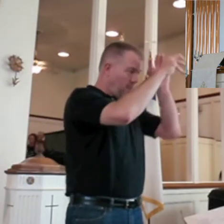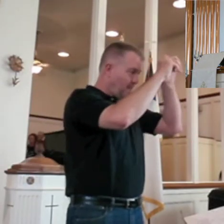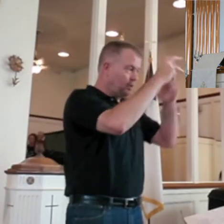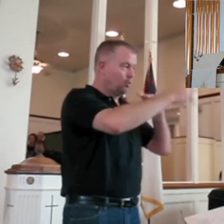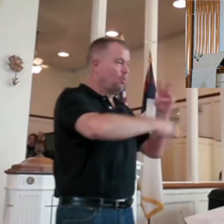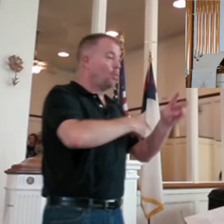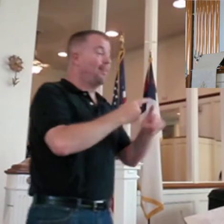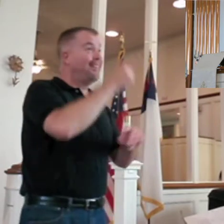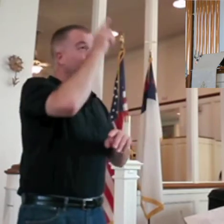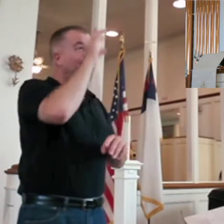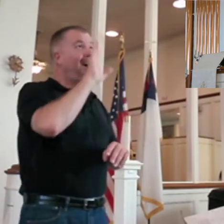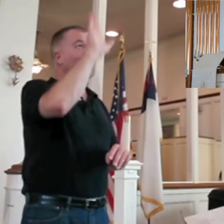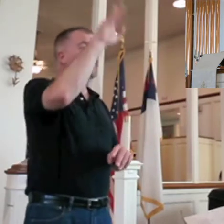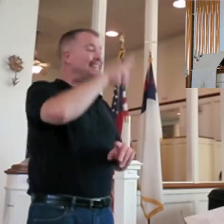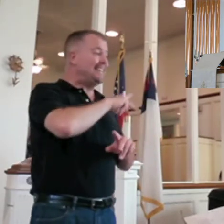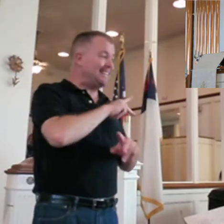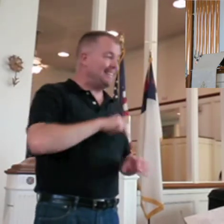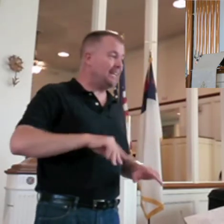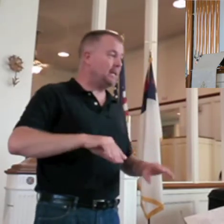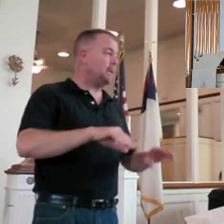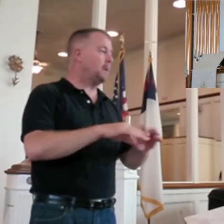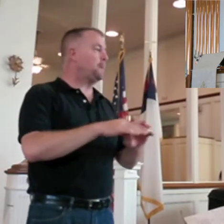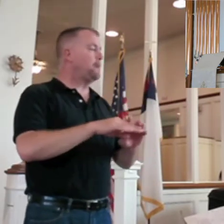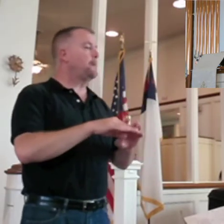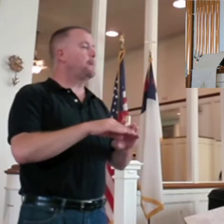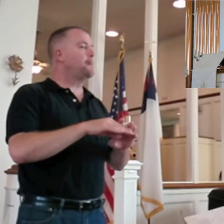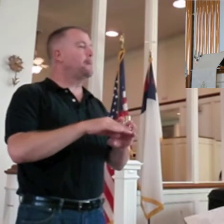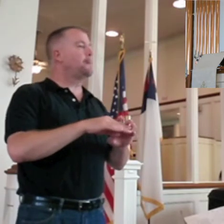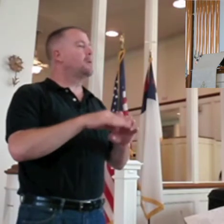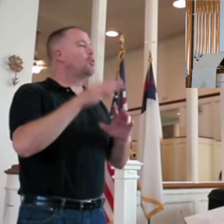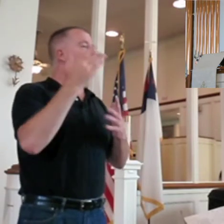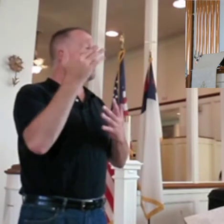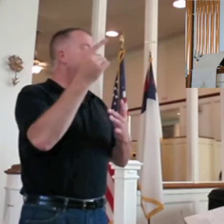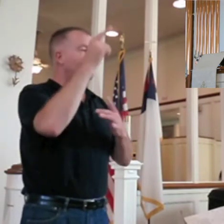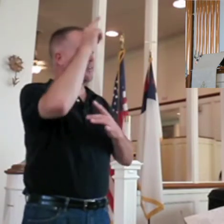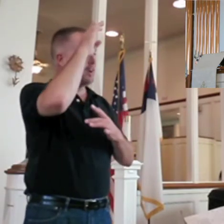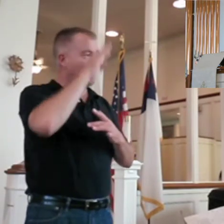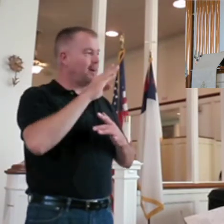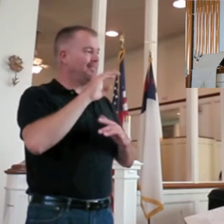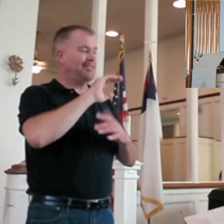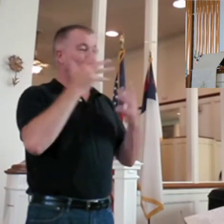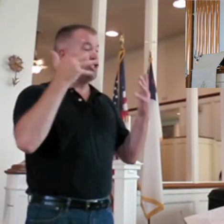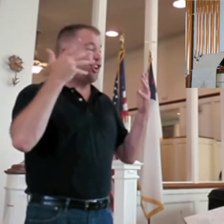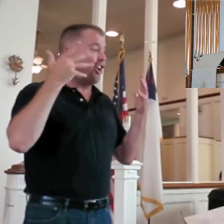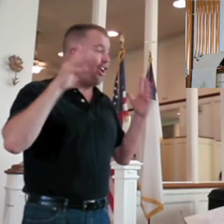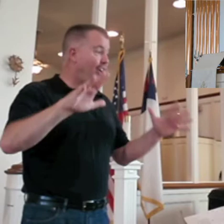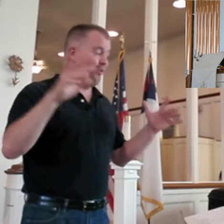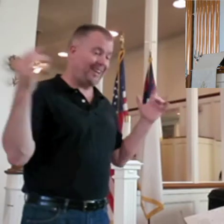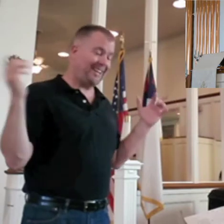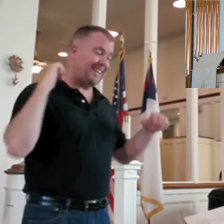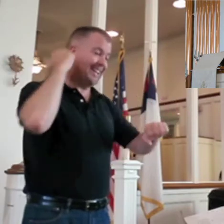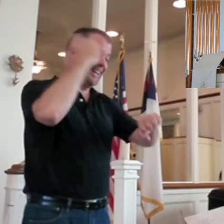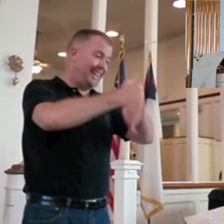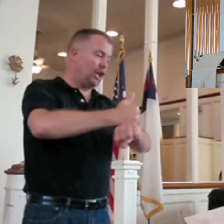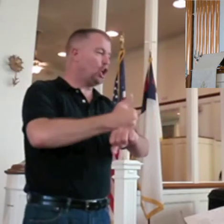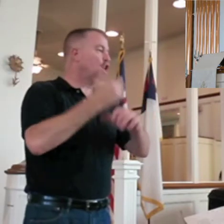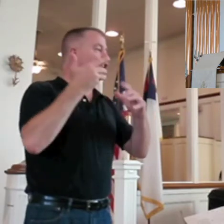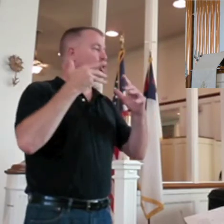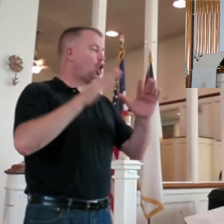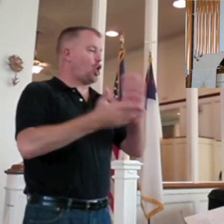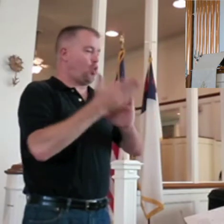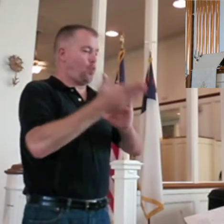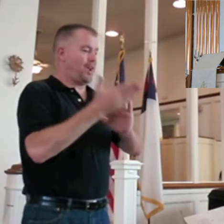world. That God's kingdom, which everyone was awaiting God to bring in, is already